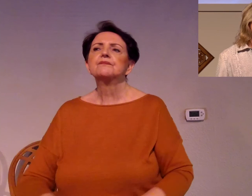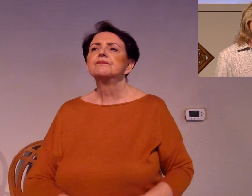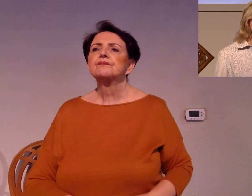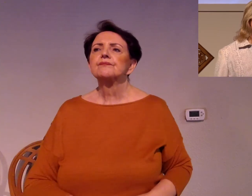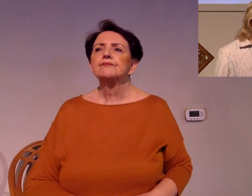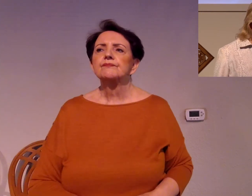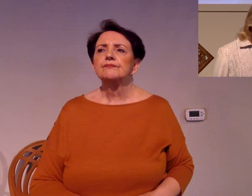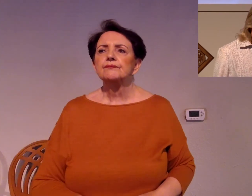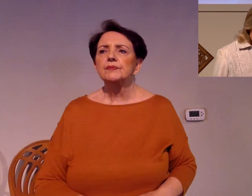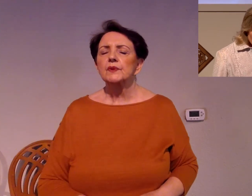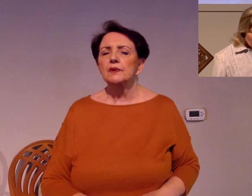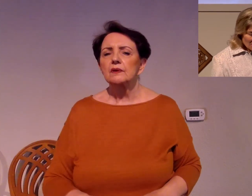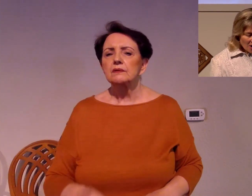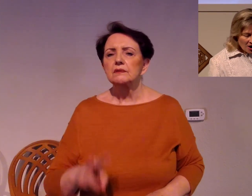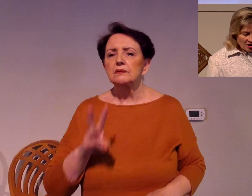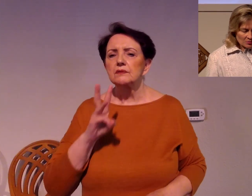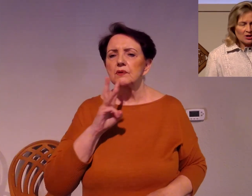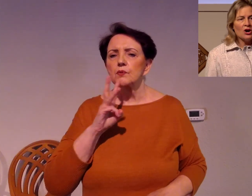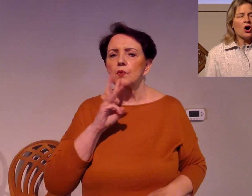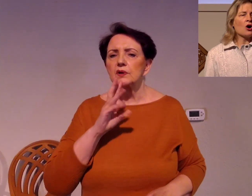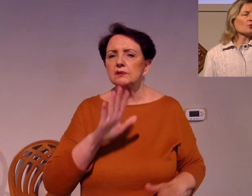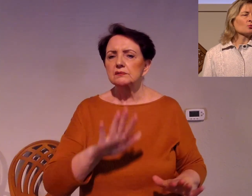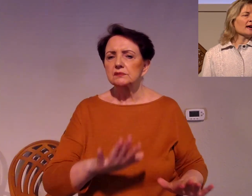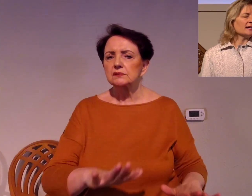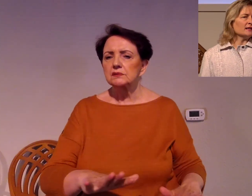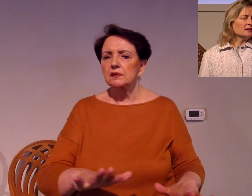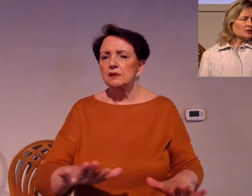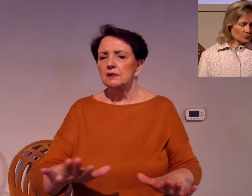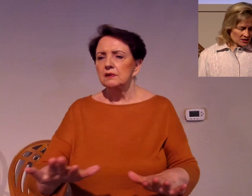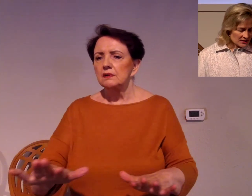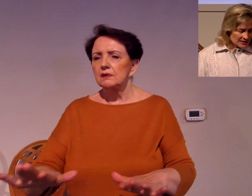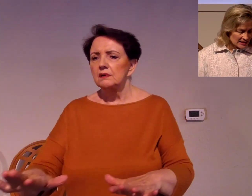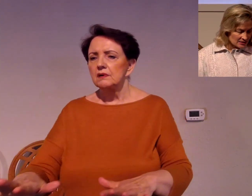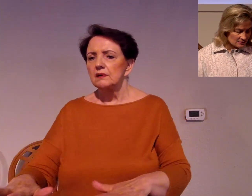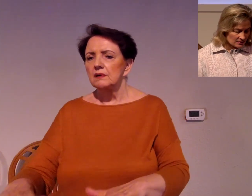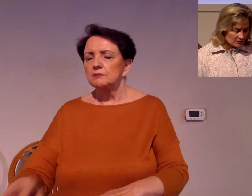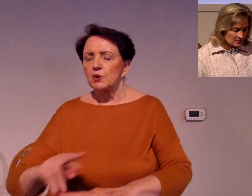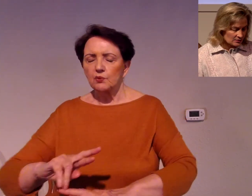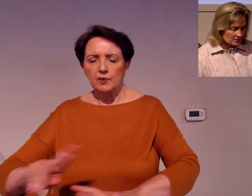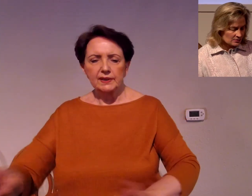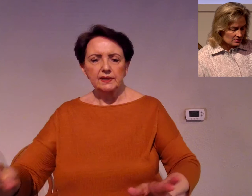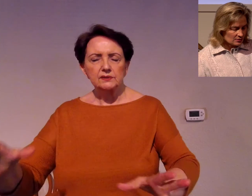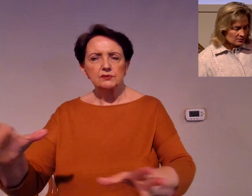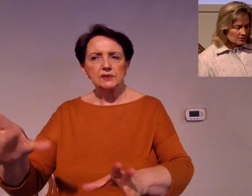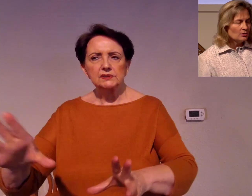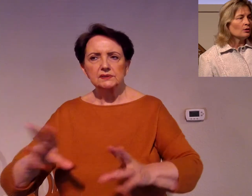whose waters calm are ready to receive